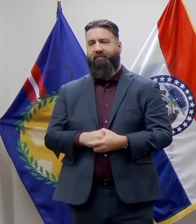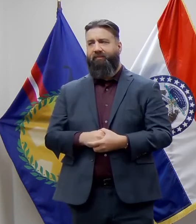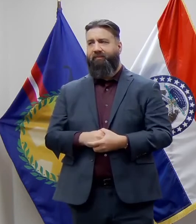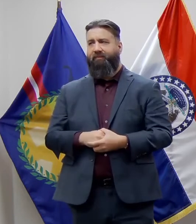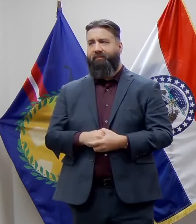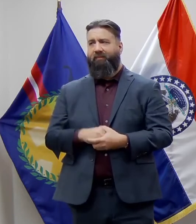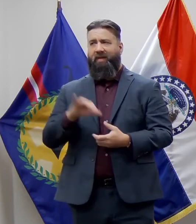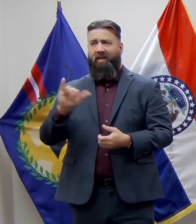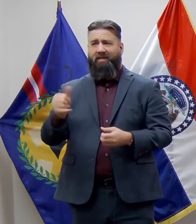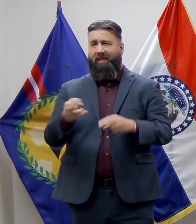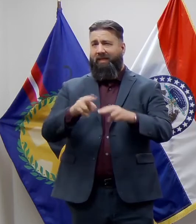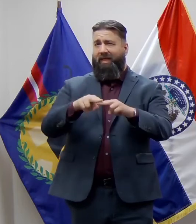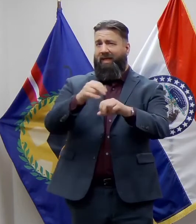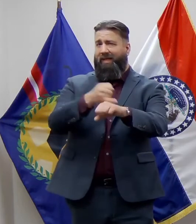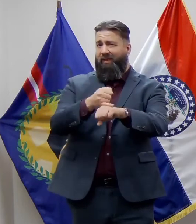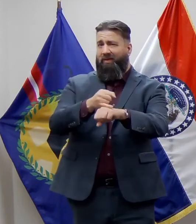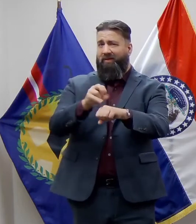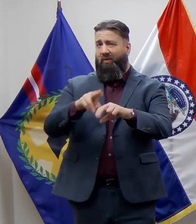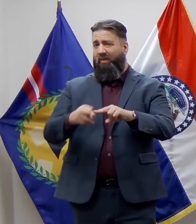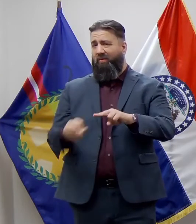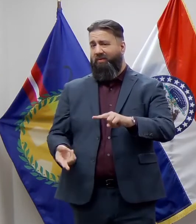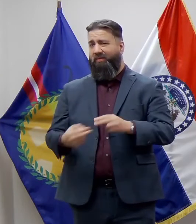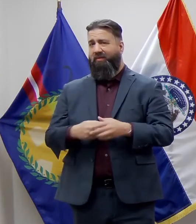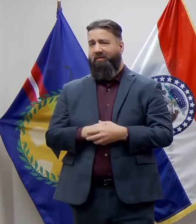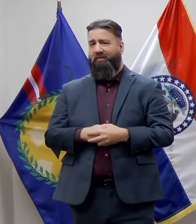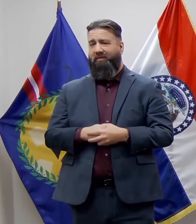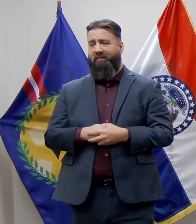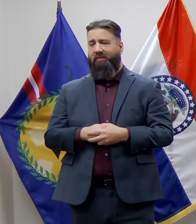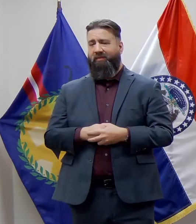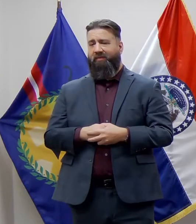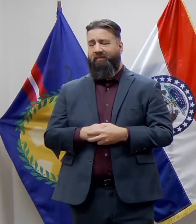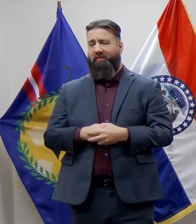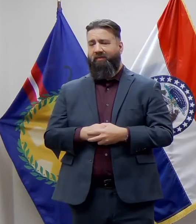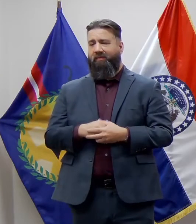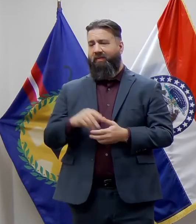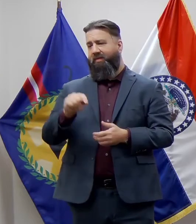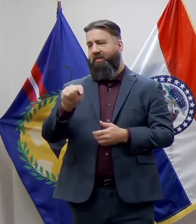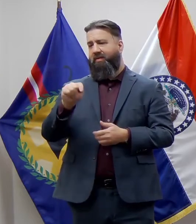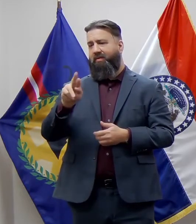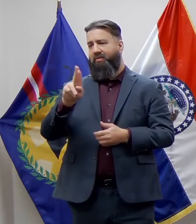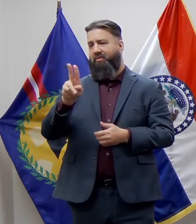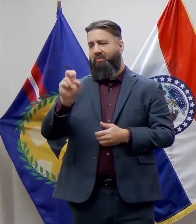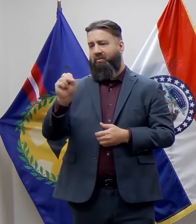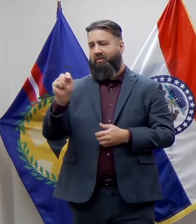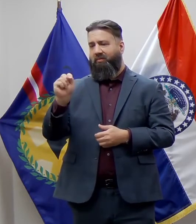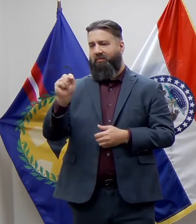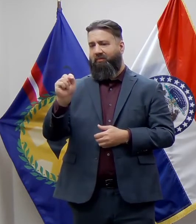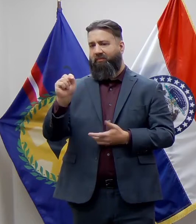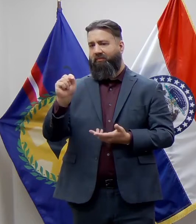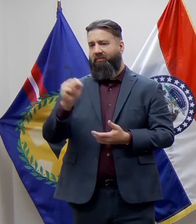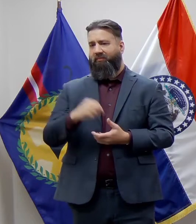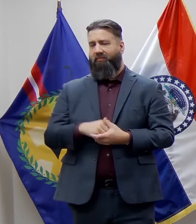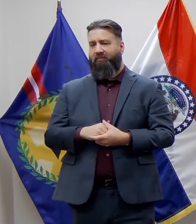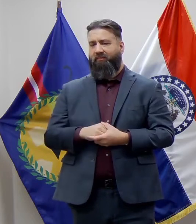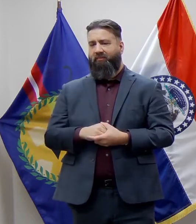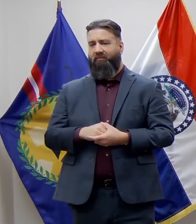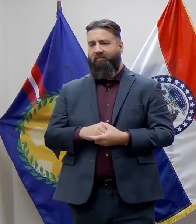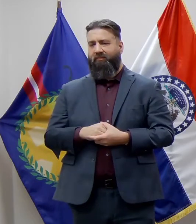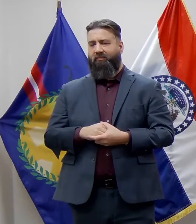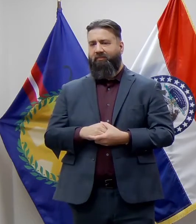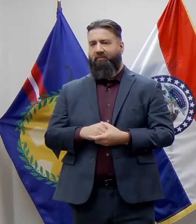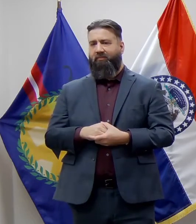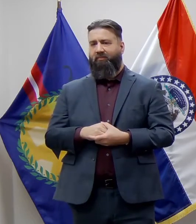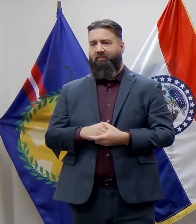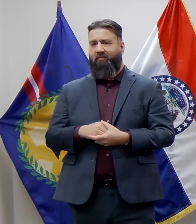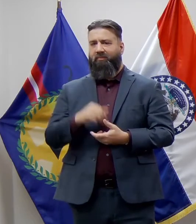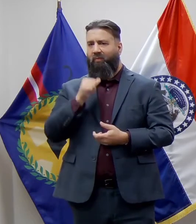Is that gaining or losing? It's a trust. Yeah. No,